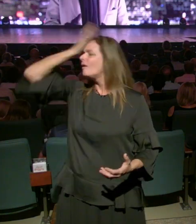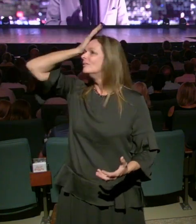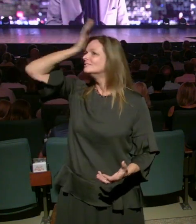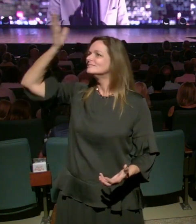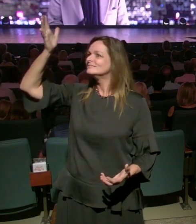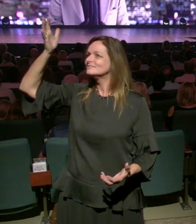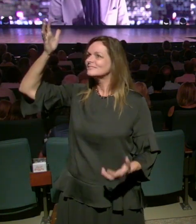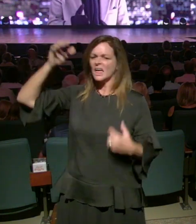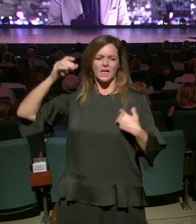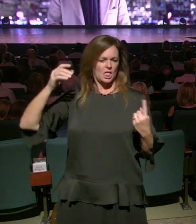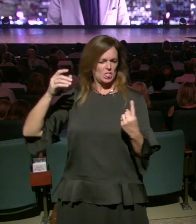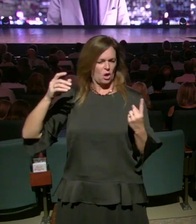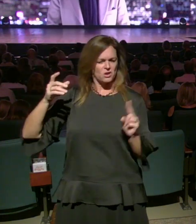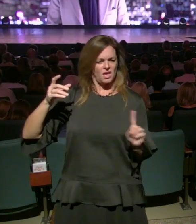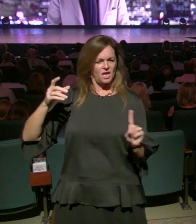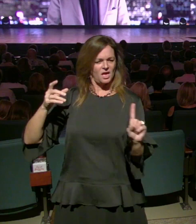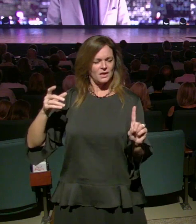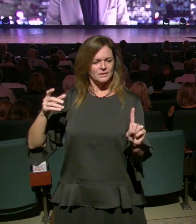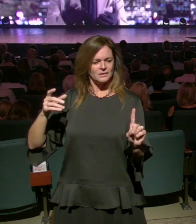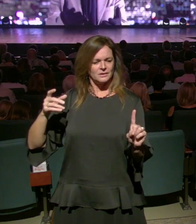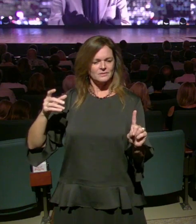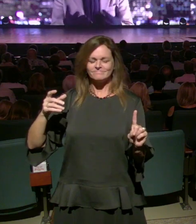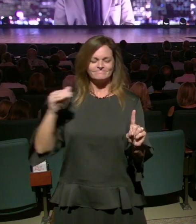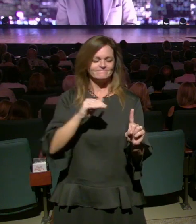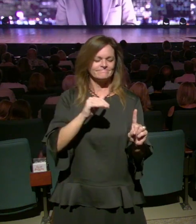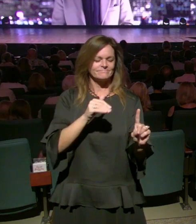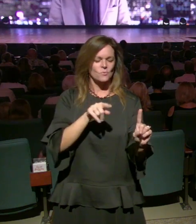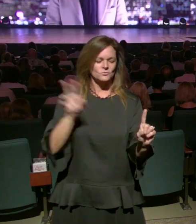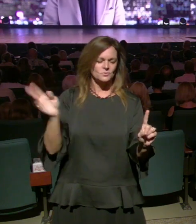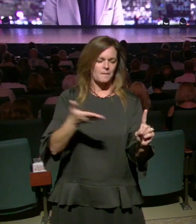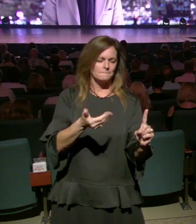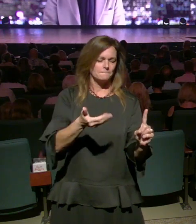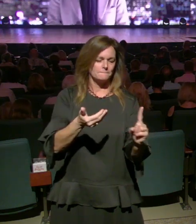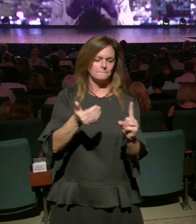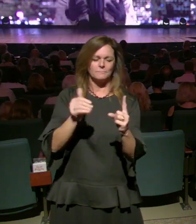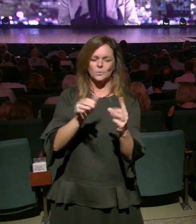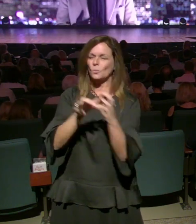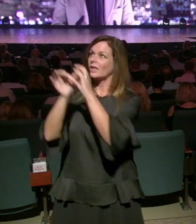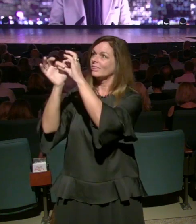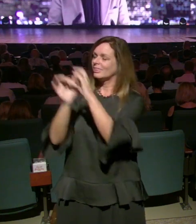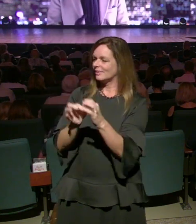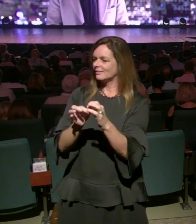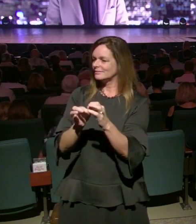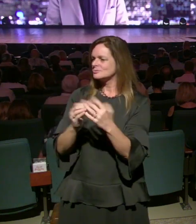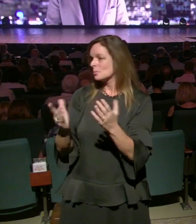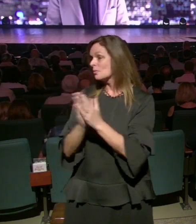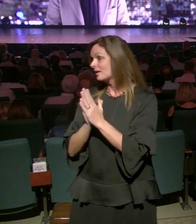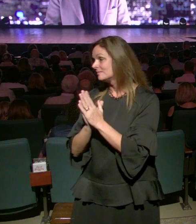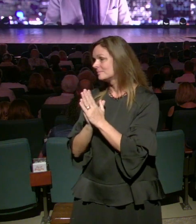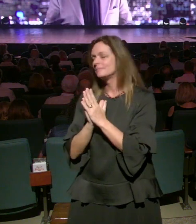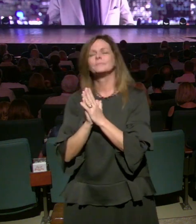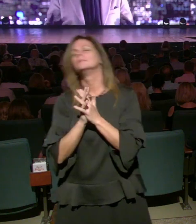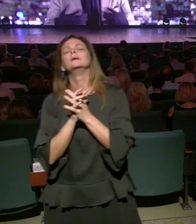you need to get things right between you and God as well. Would you bow your heads with me right where you are? God, we want to thank you for the gift of Jesus